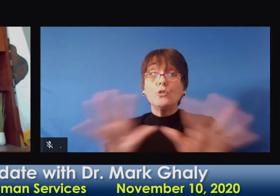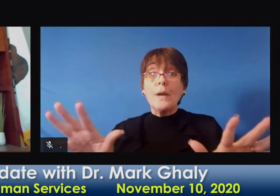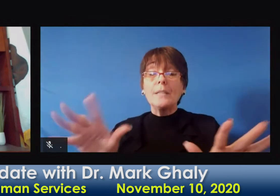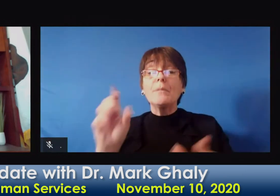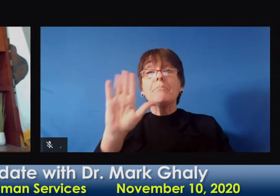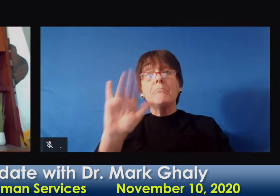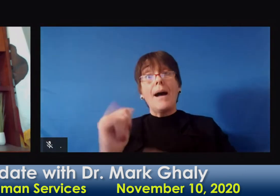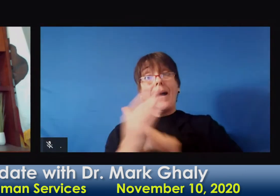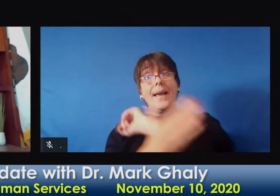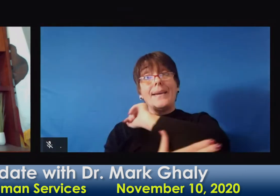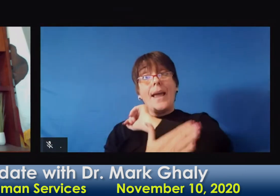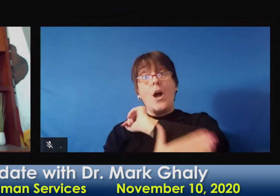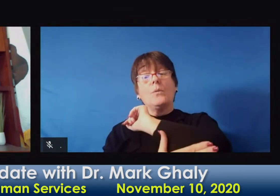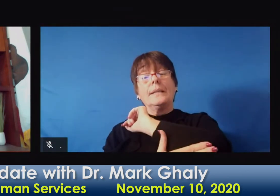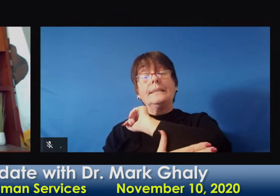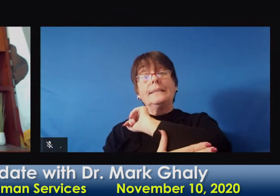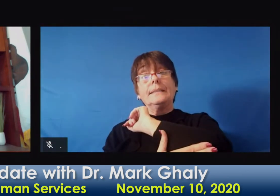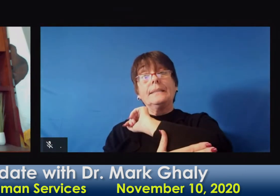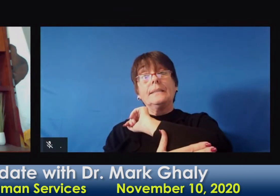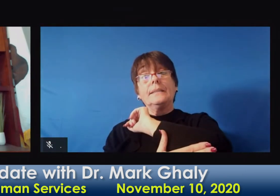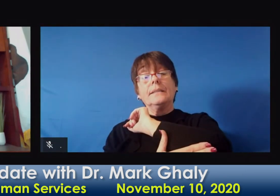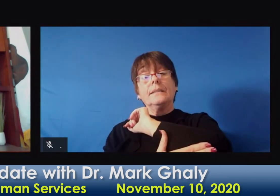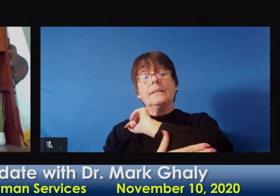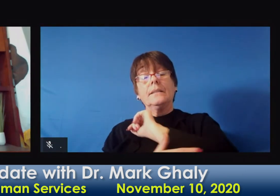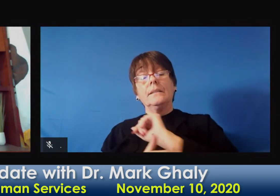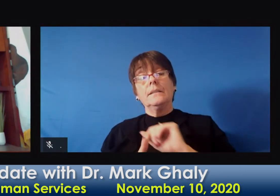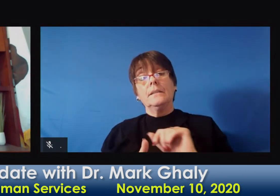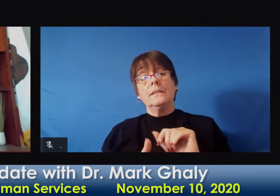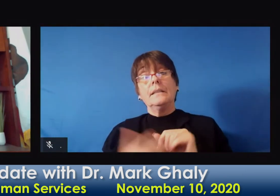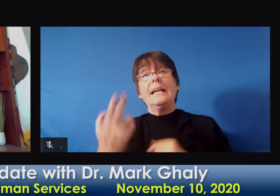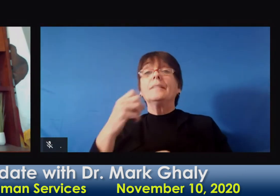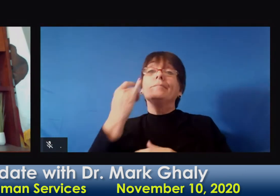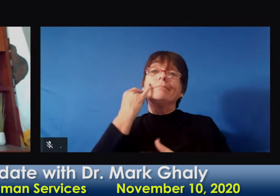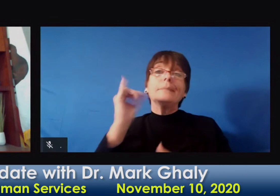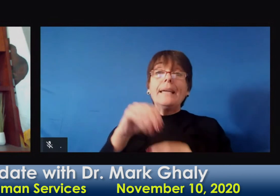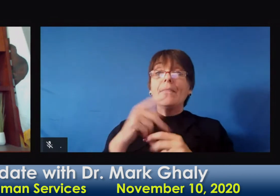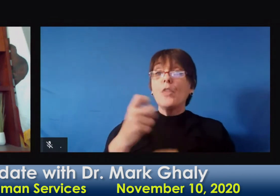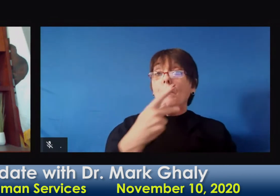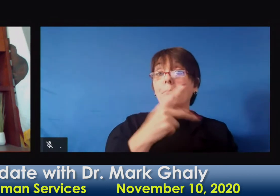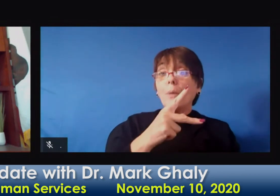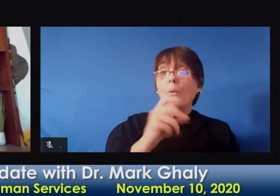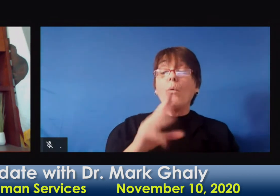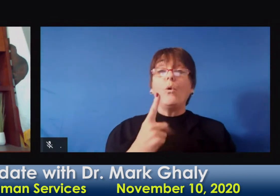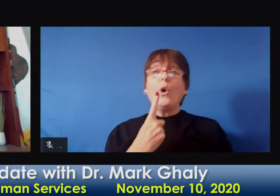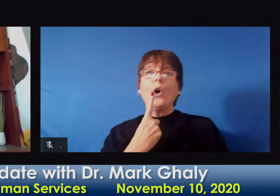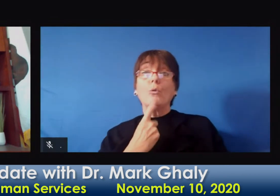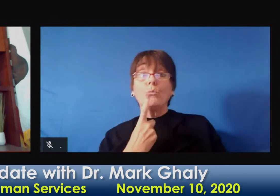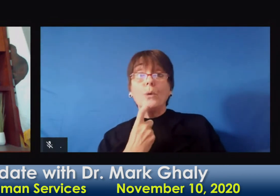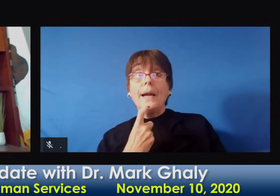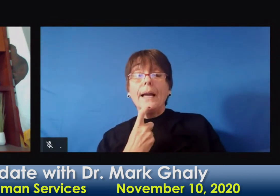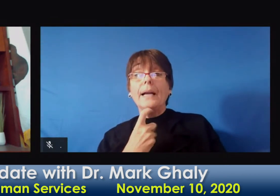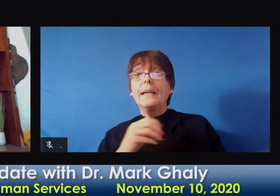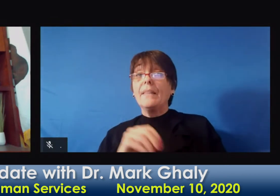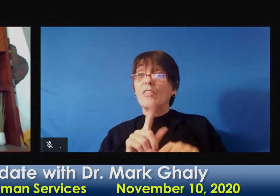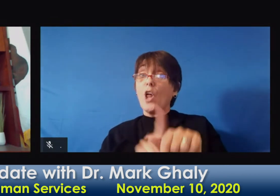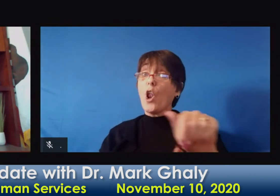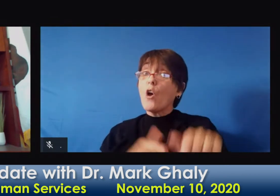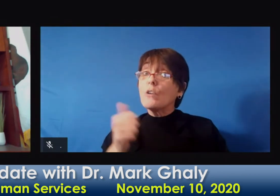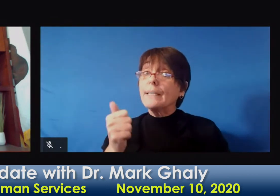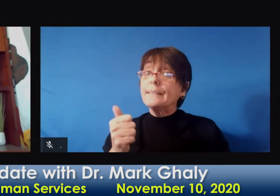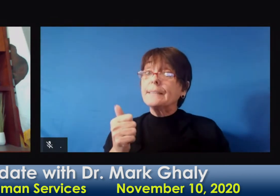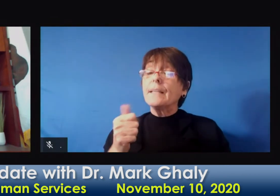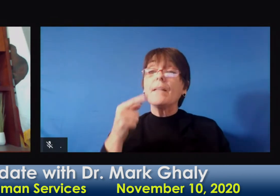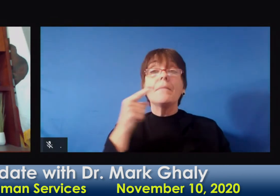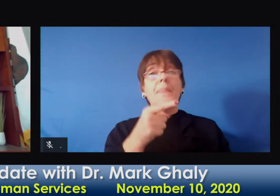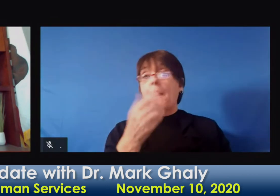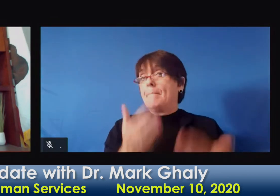counties that have been, in the purple and even red tiers longest, that they may